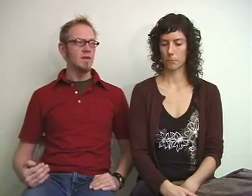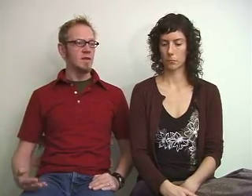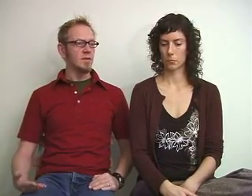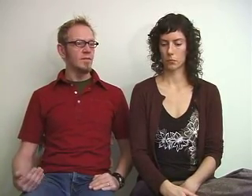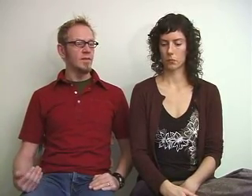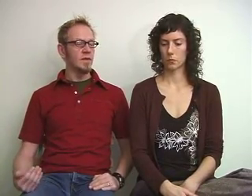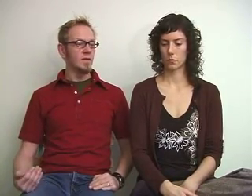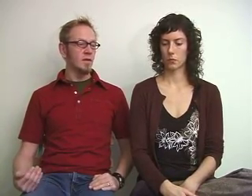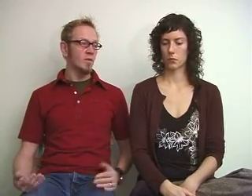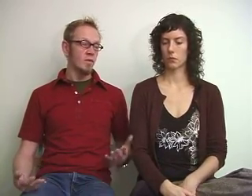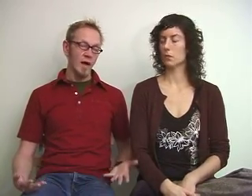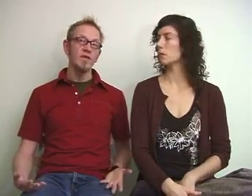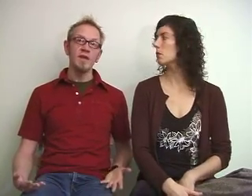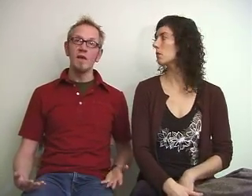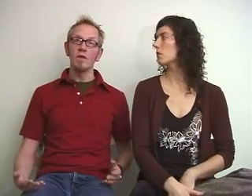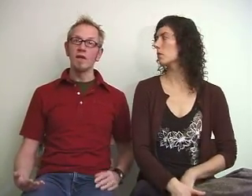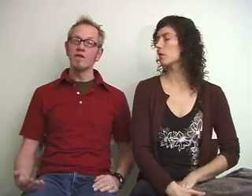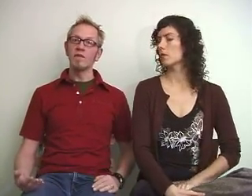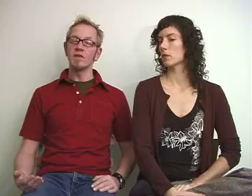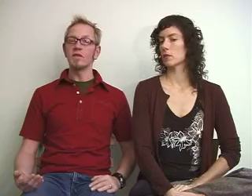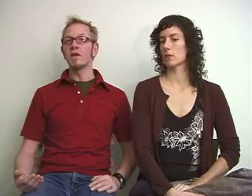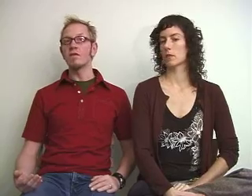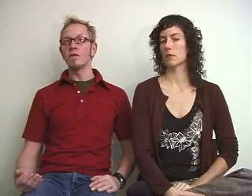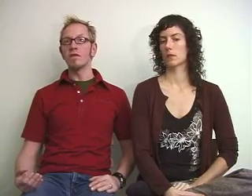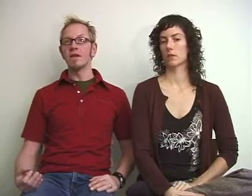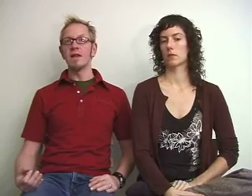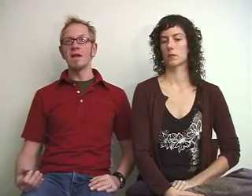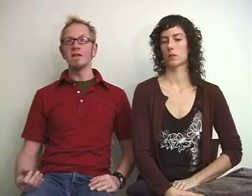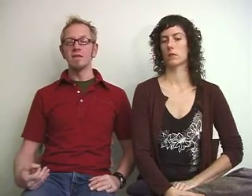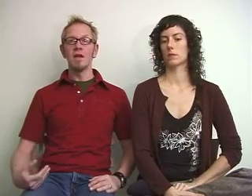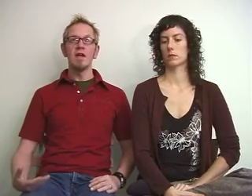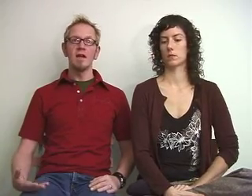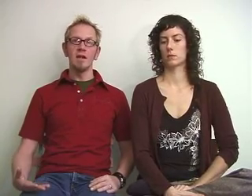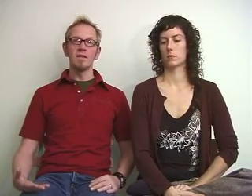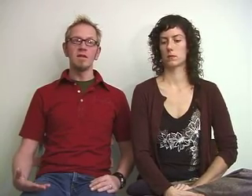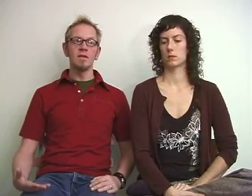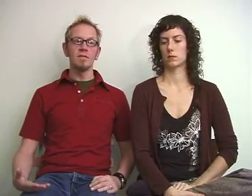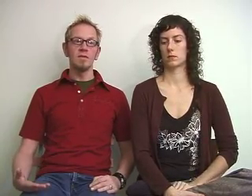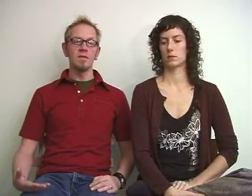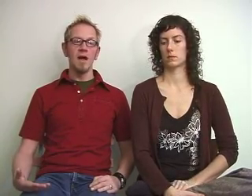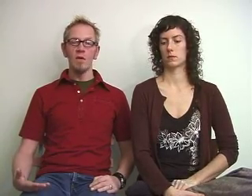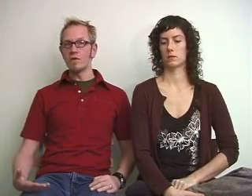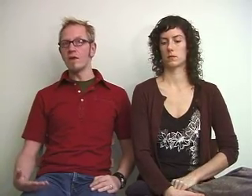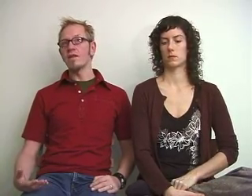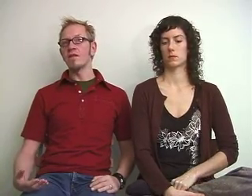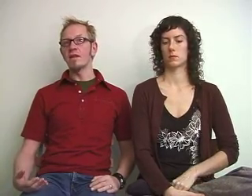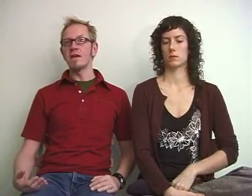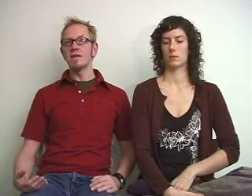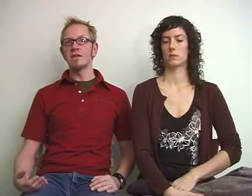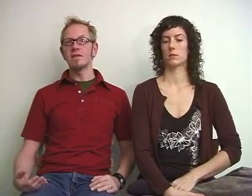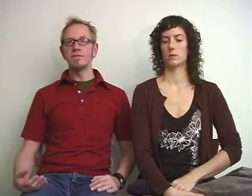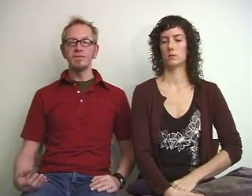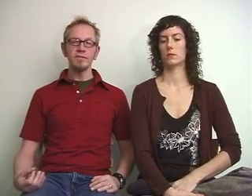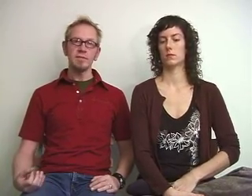to understand what each other is looking for in the class, and how we're directing the class.